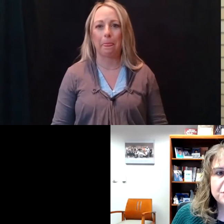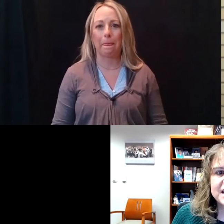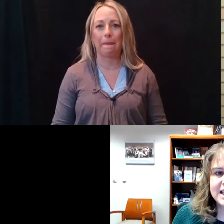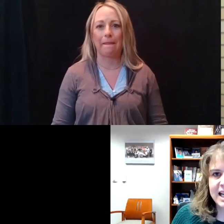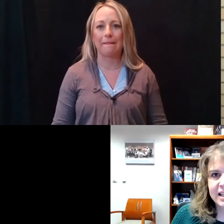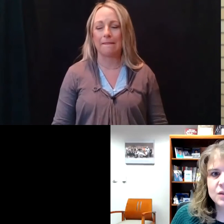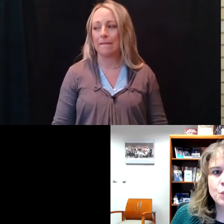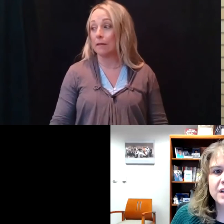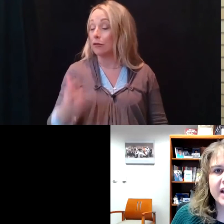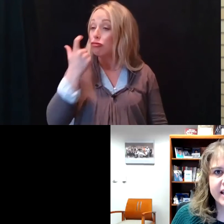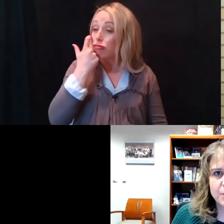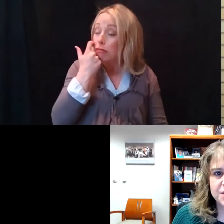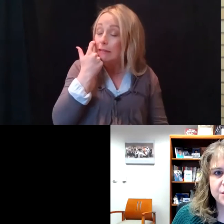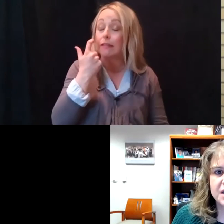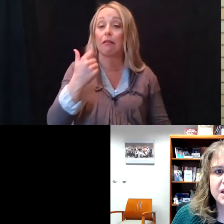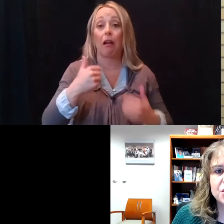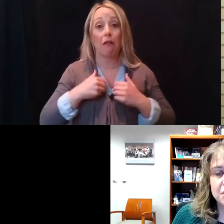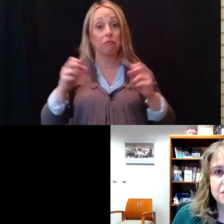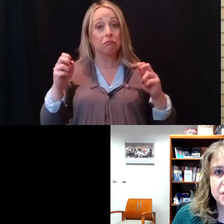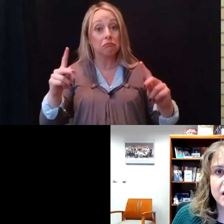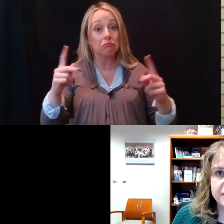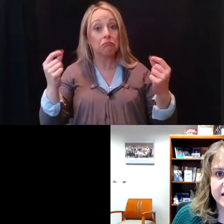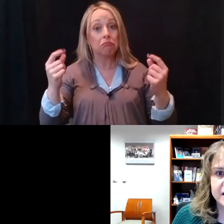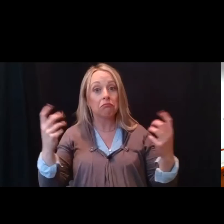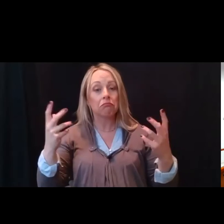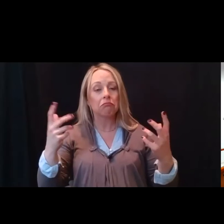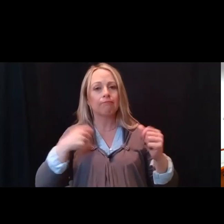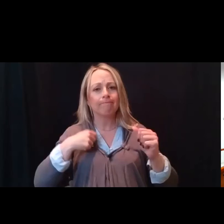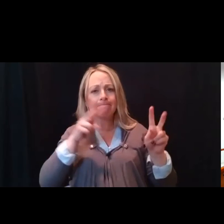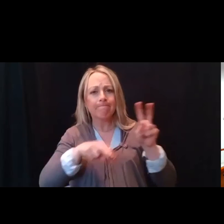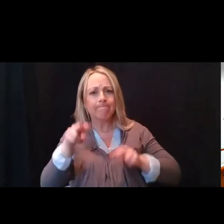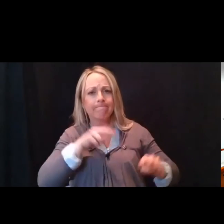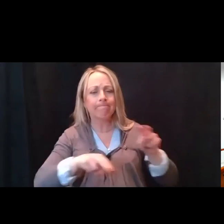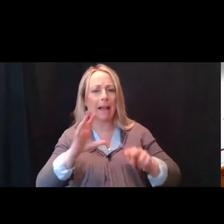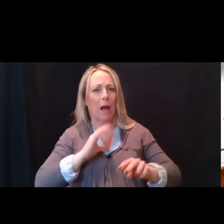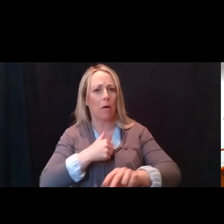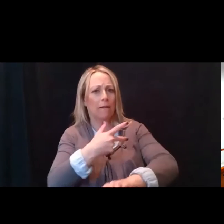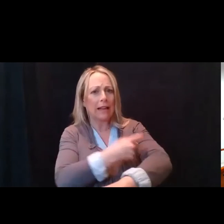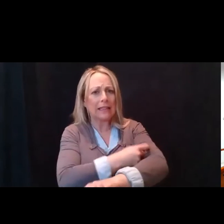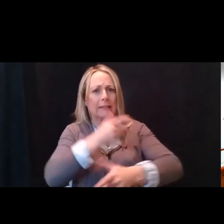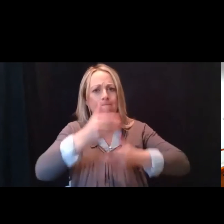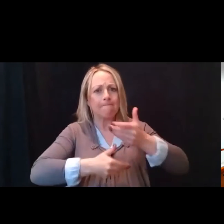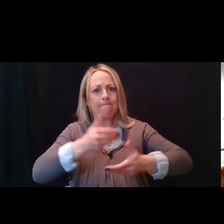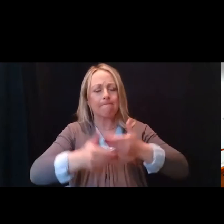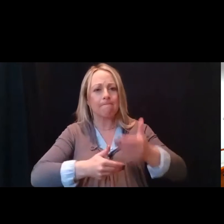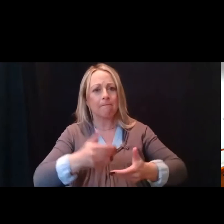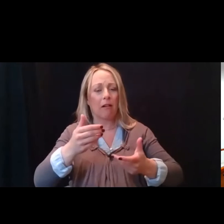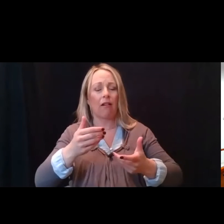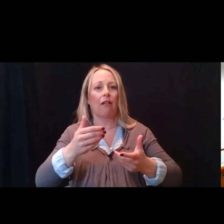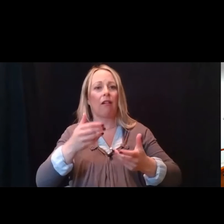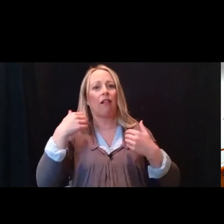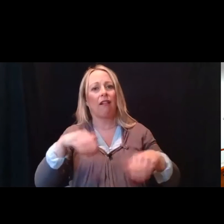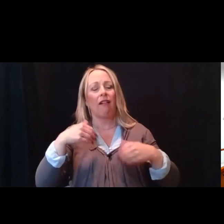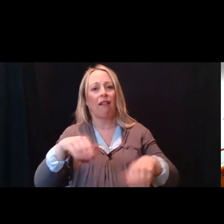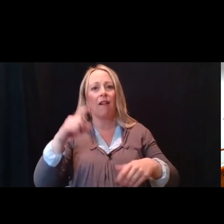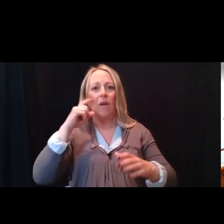In recent days, we have had the opportunity to review our vaccine rollout and see how far we have come since the first